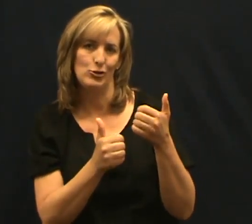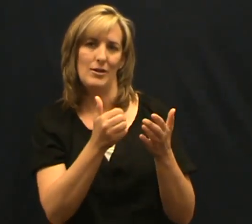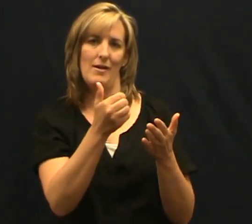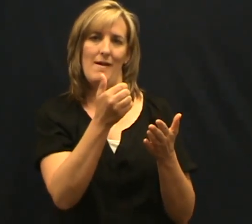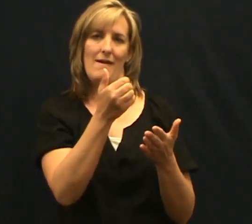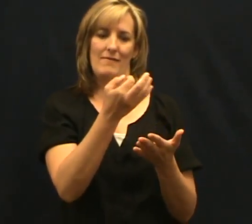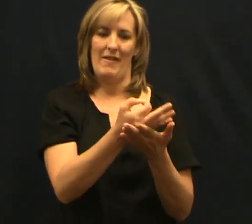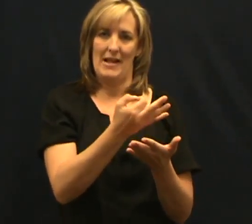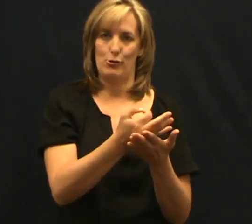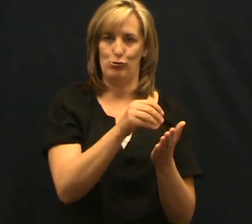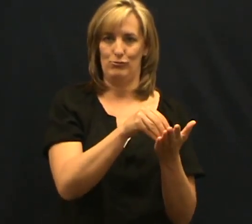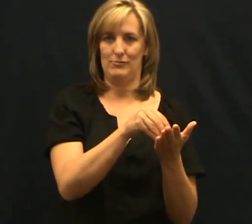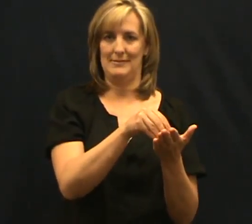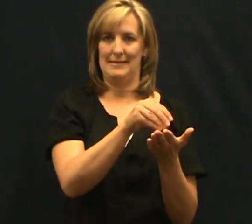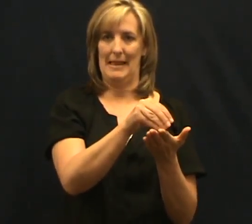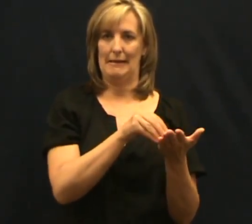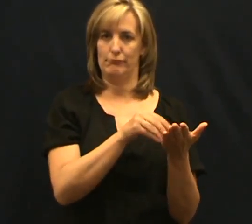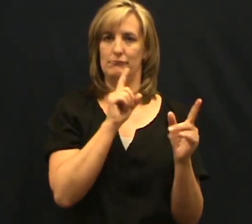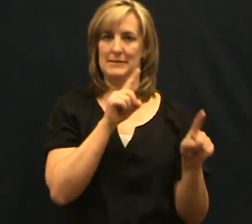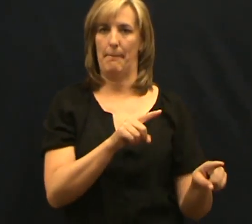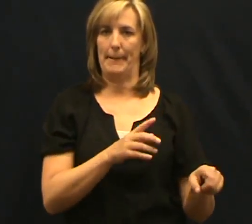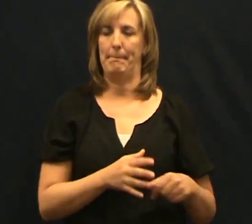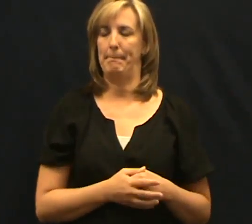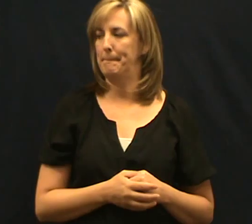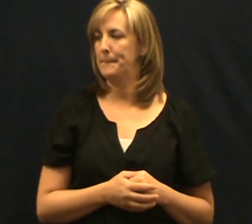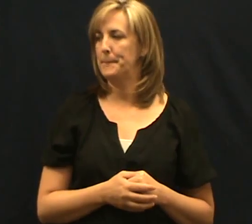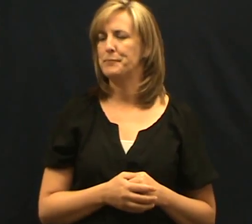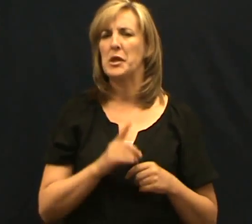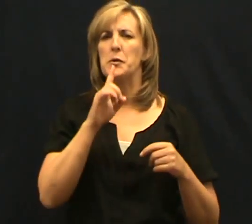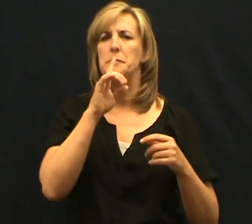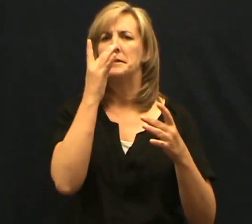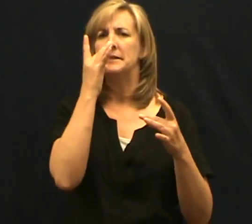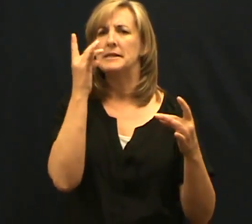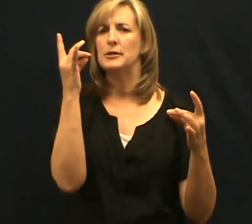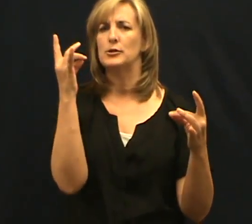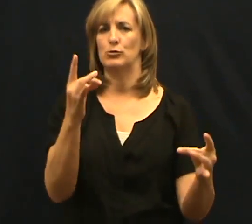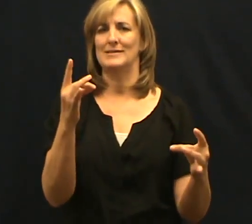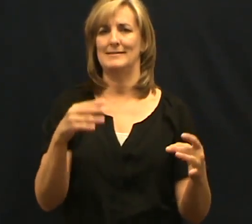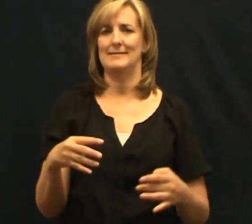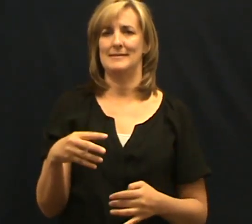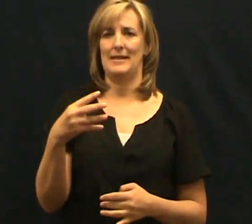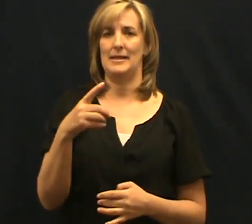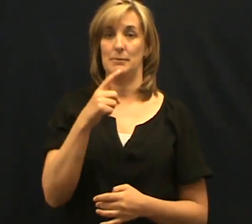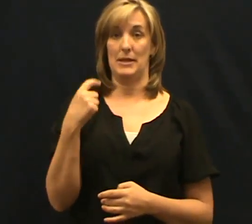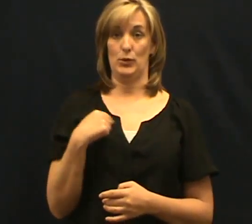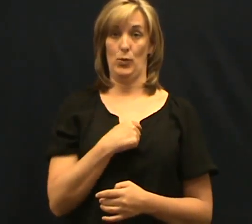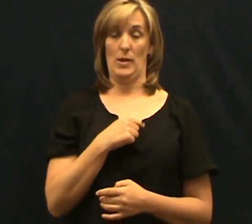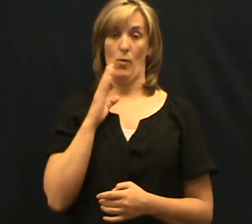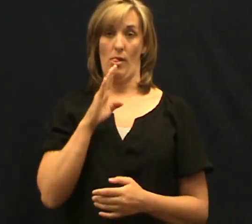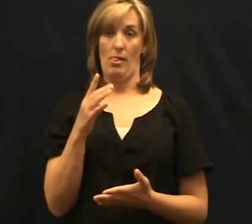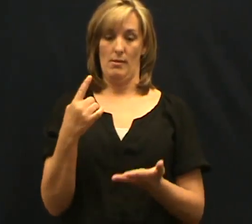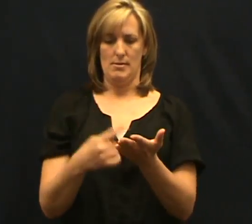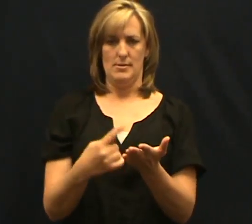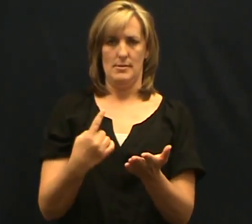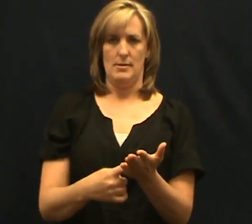Now this is a very important sequence of slides, because we are going to discuss which accounts show up on which